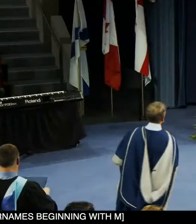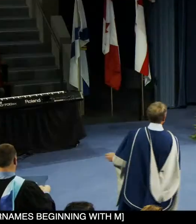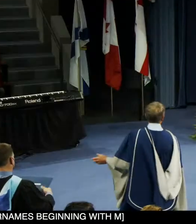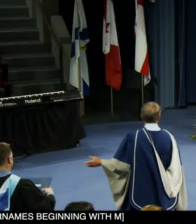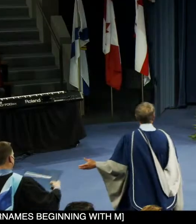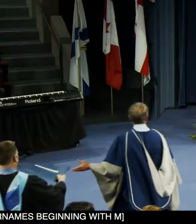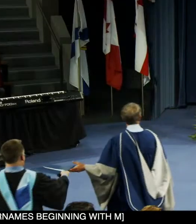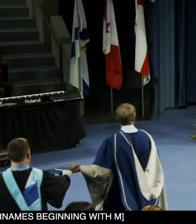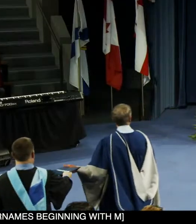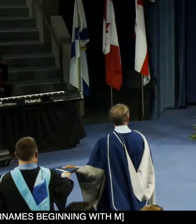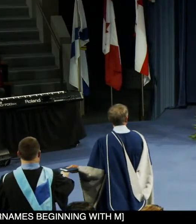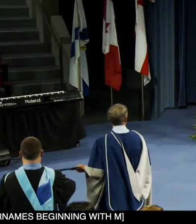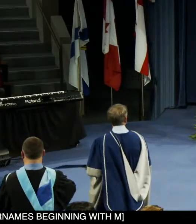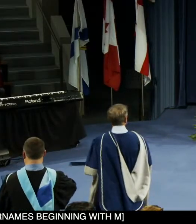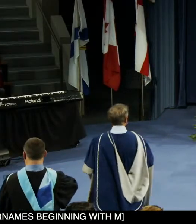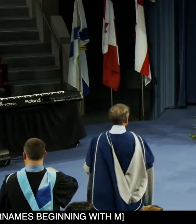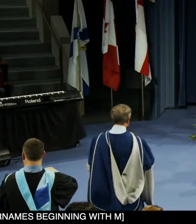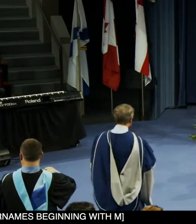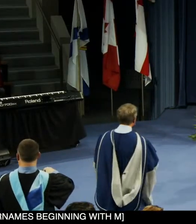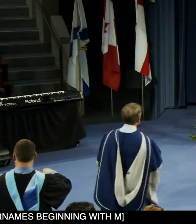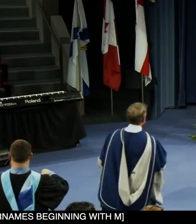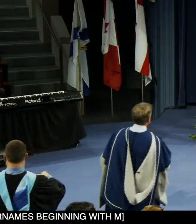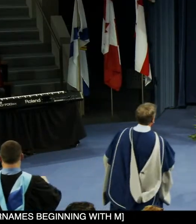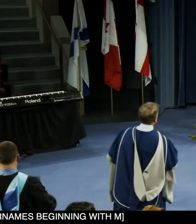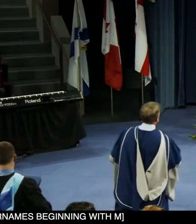Connor McGinnis.